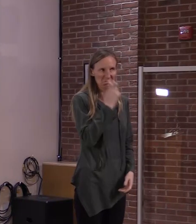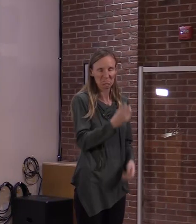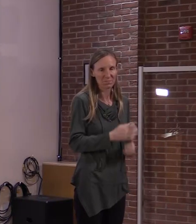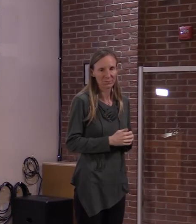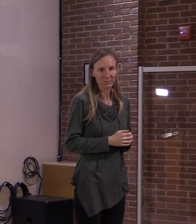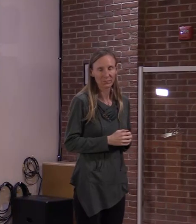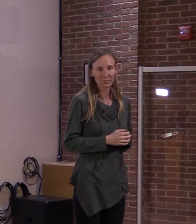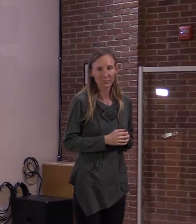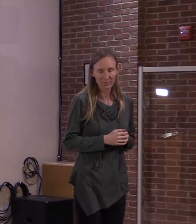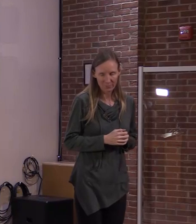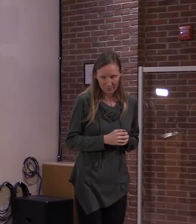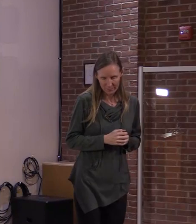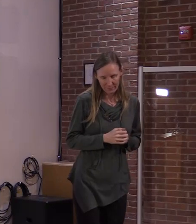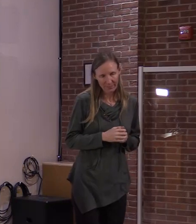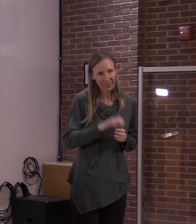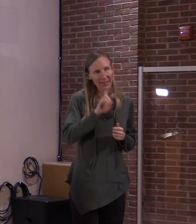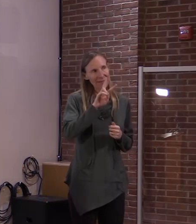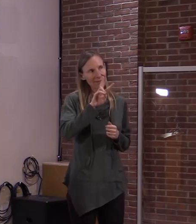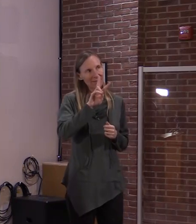Aaron, BT Digger.